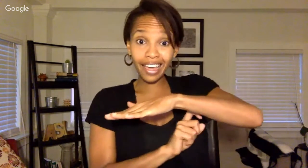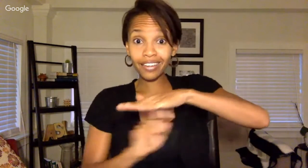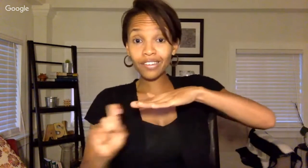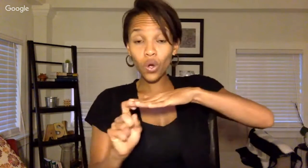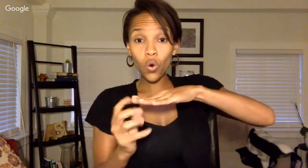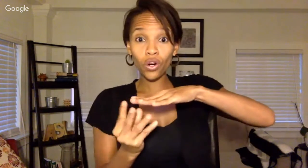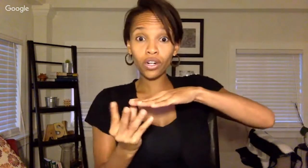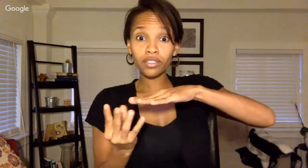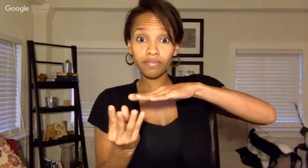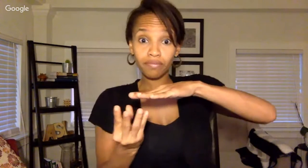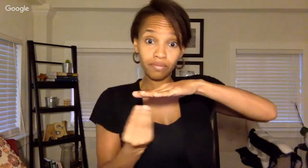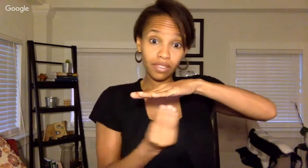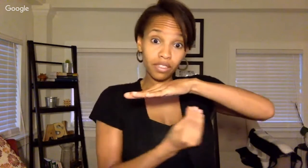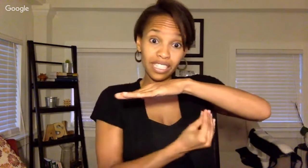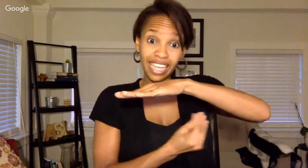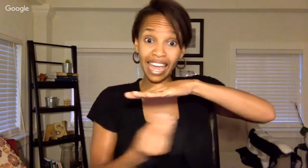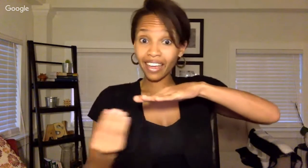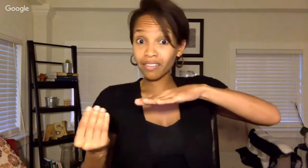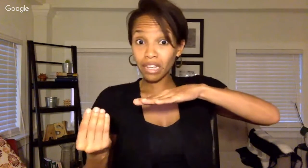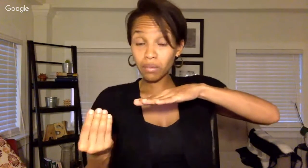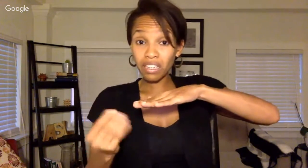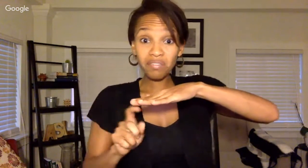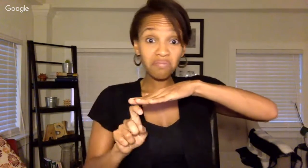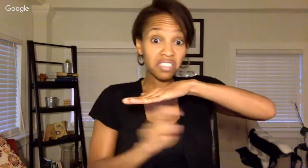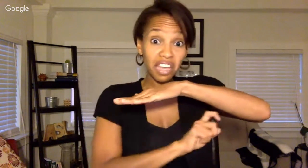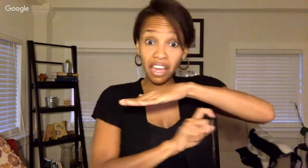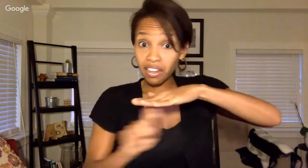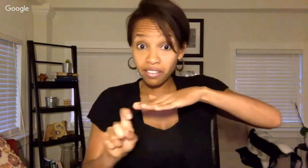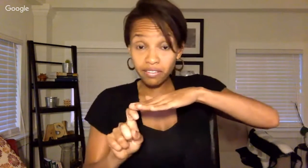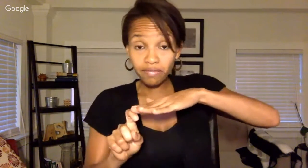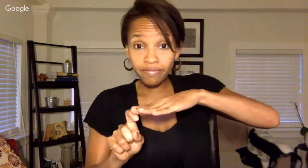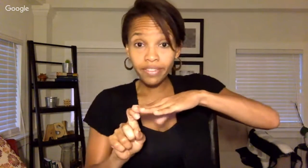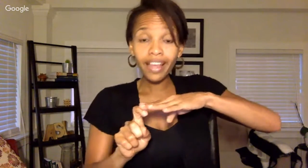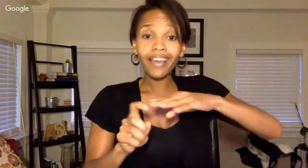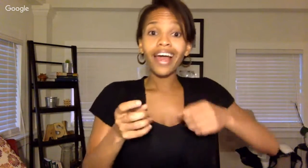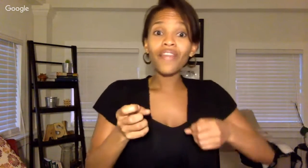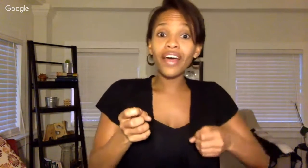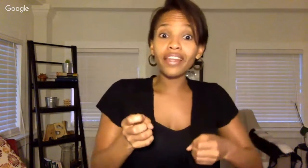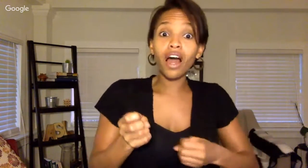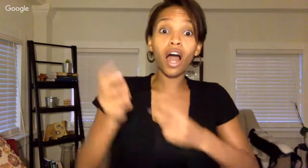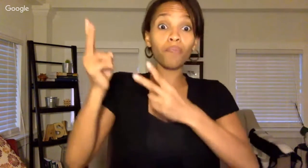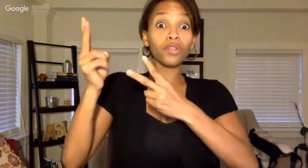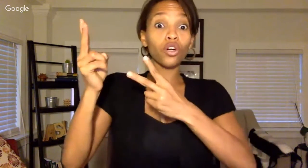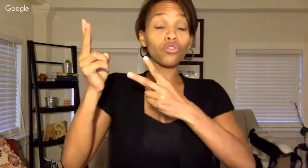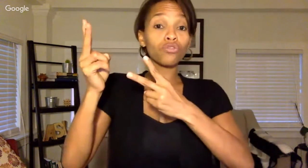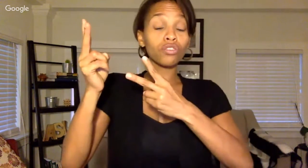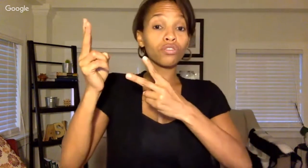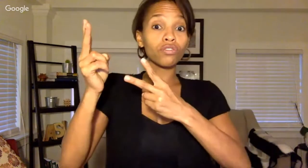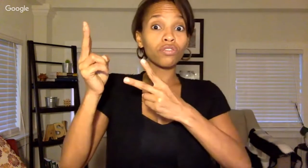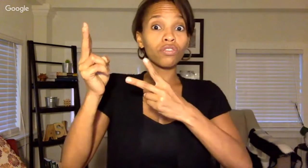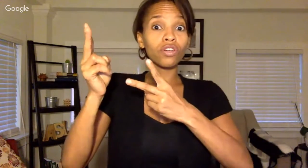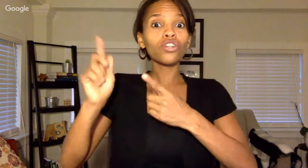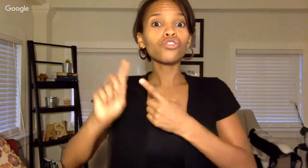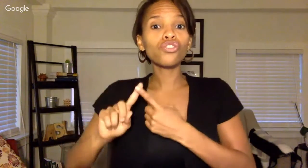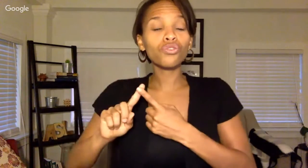scan, or scan maybe, scan, and then upload